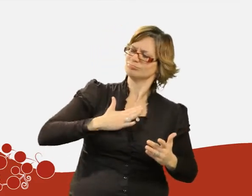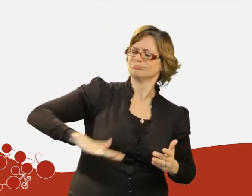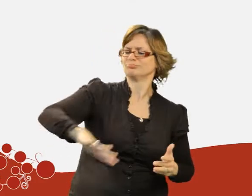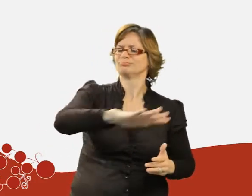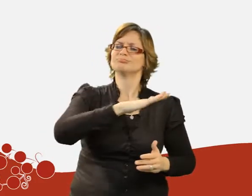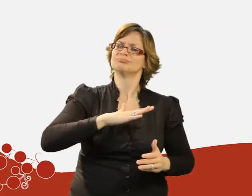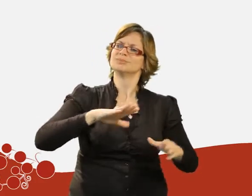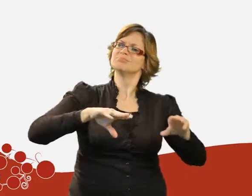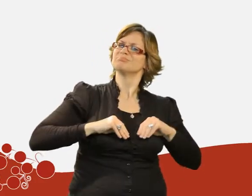acceptable.